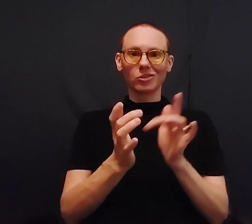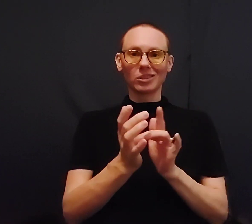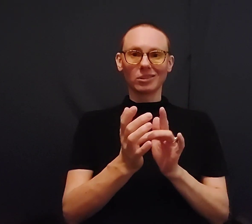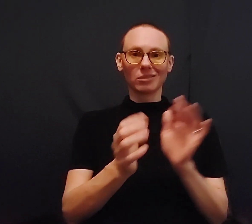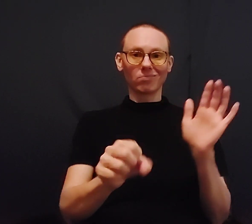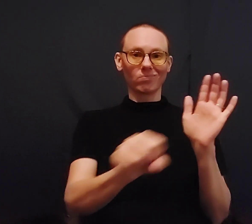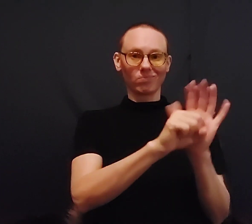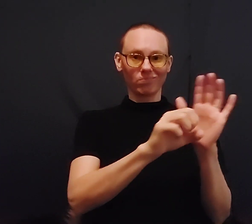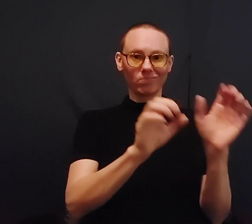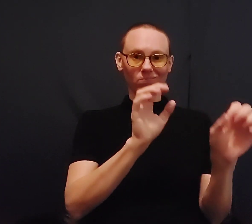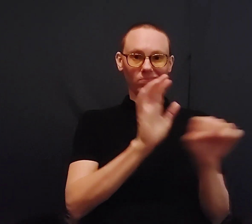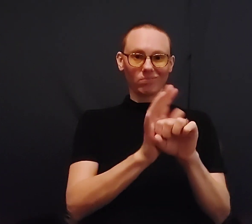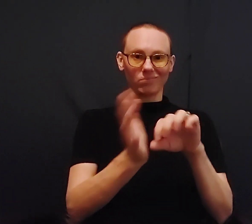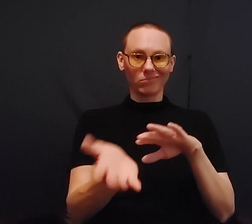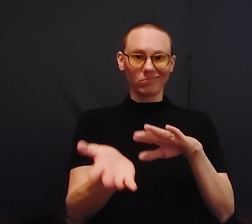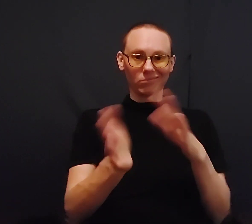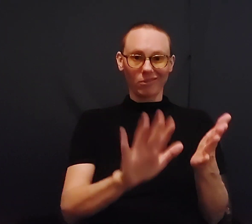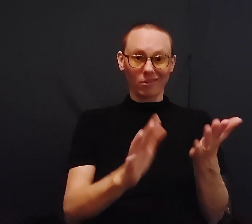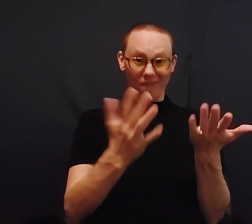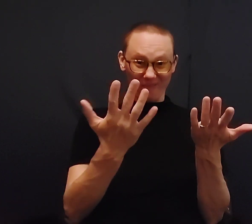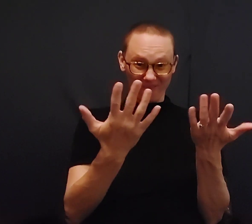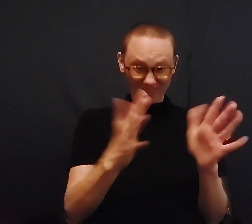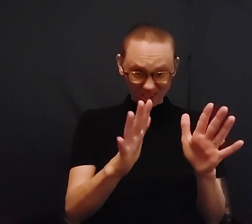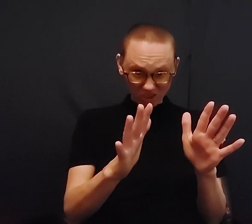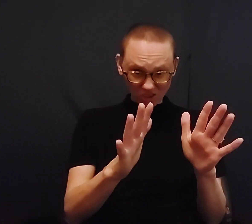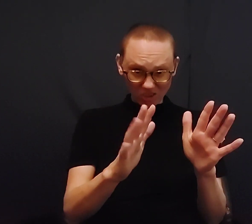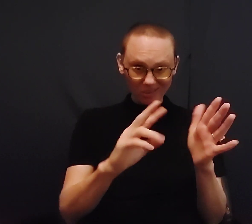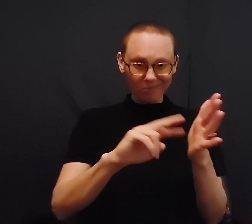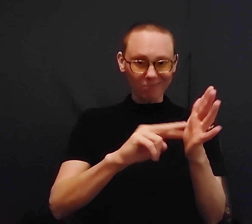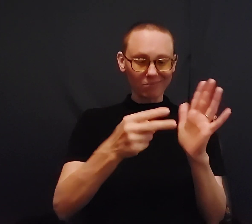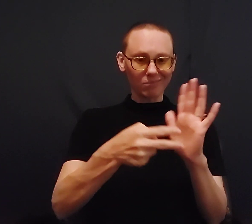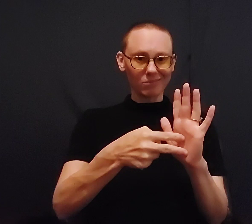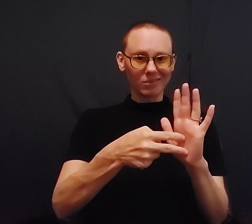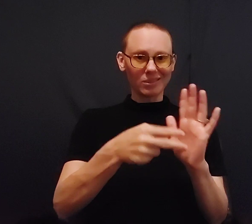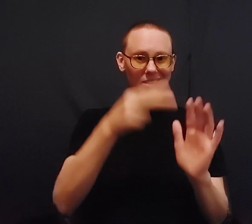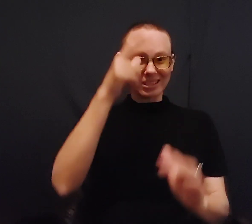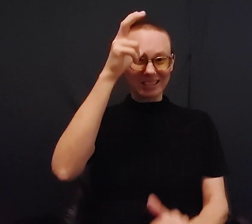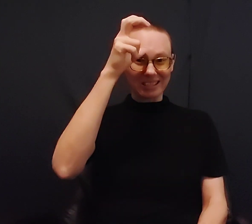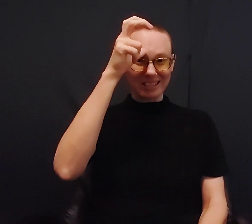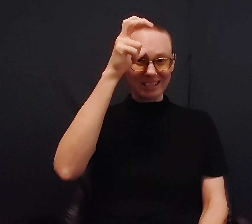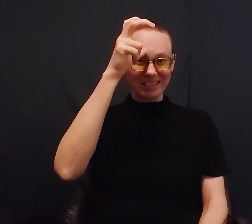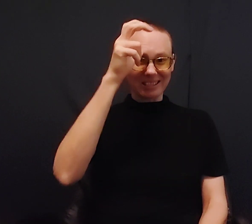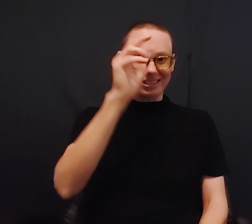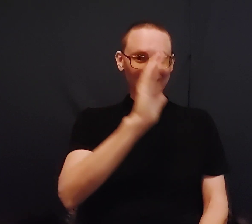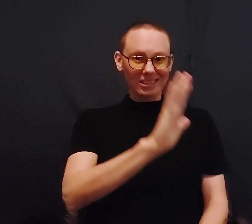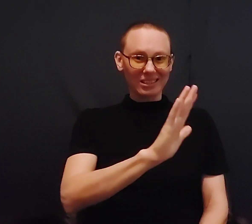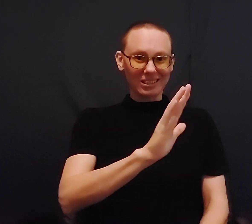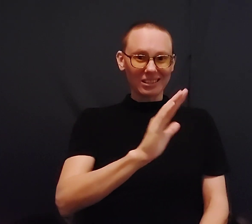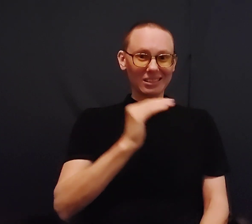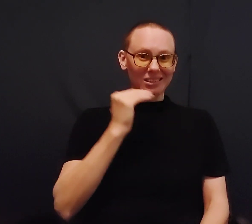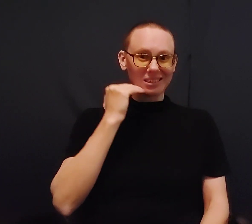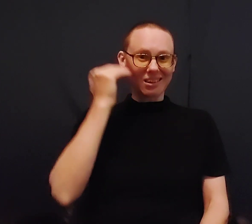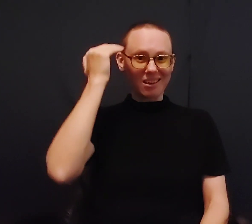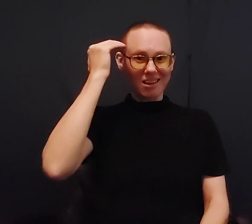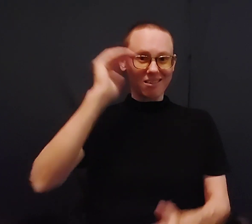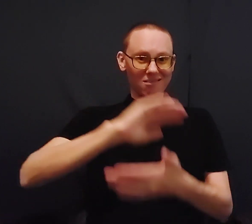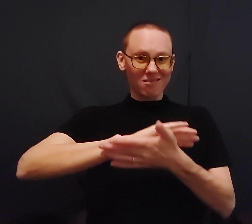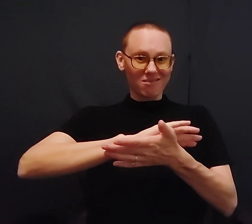Jesus was crucified and died. Does that fit the description of Satan's head